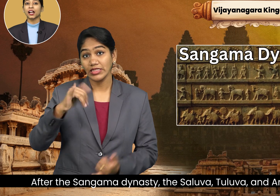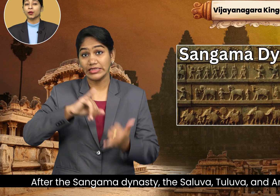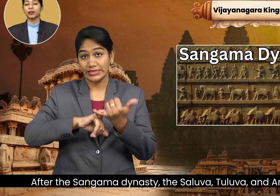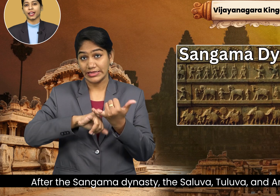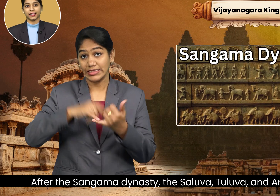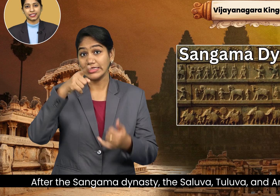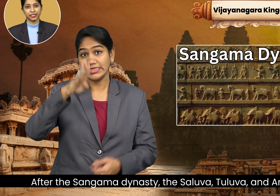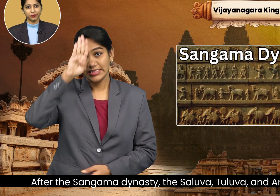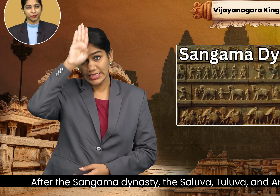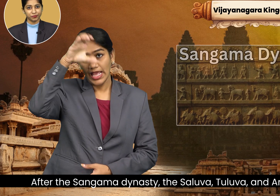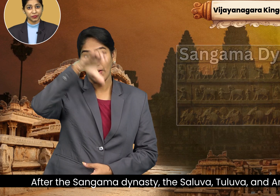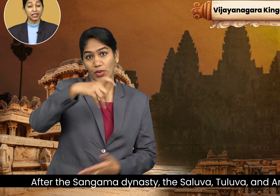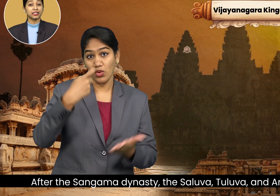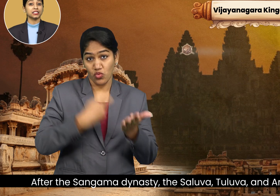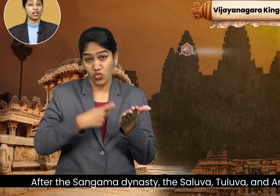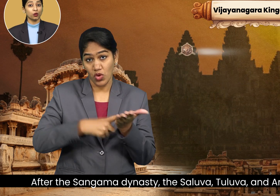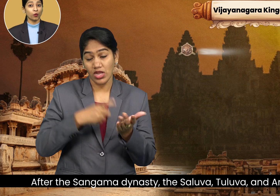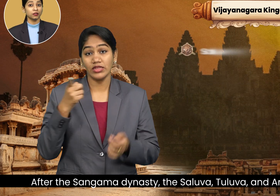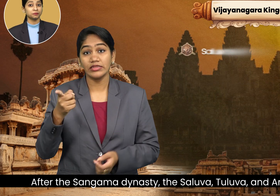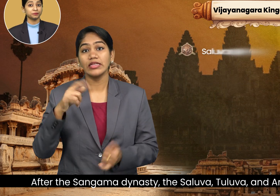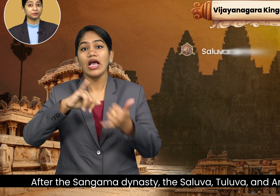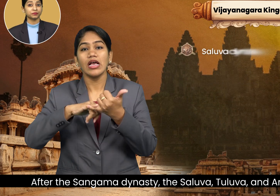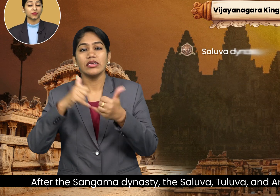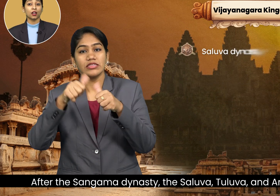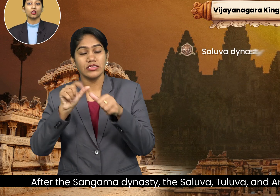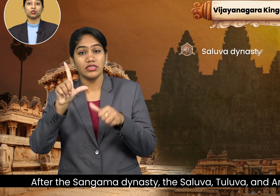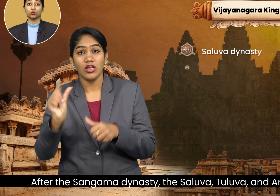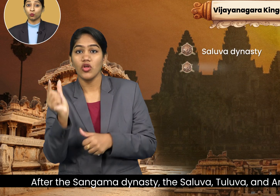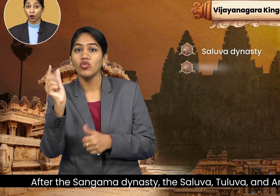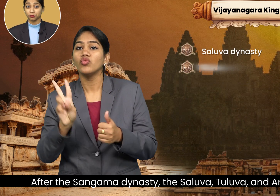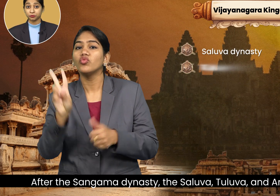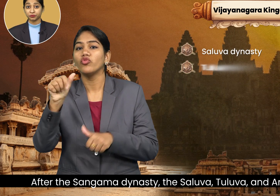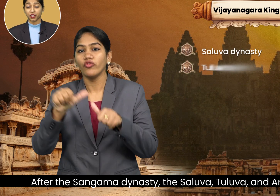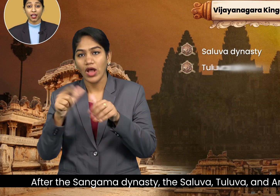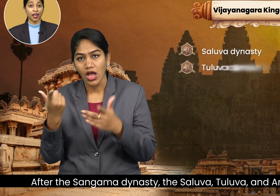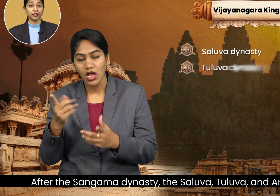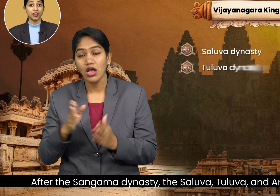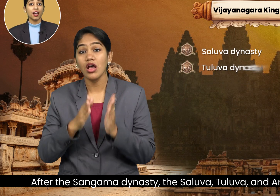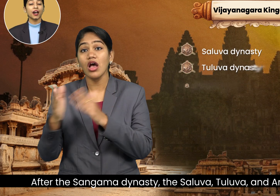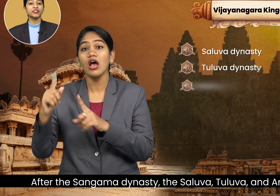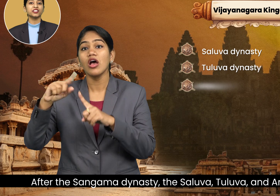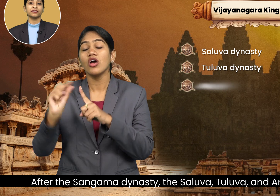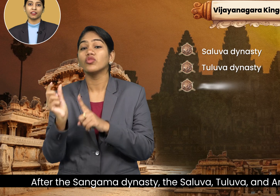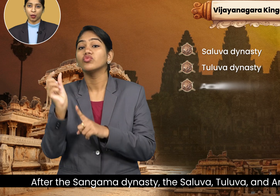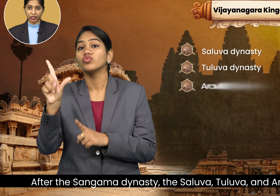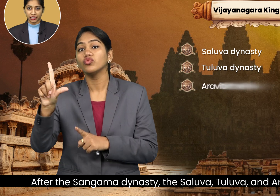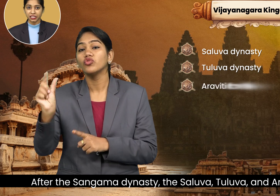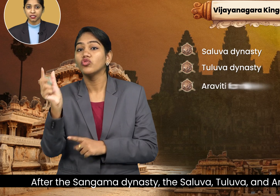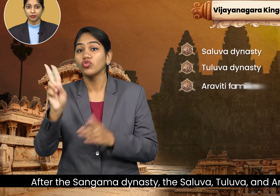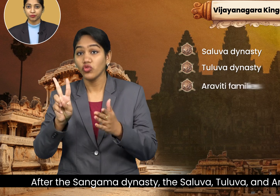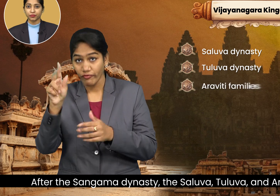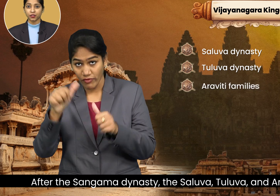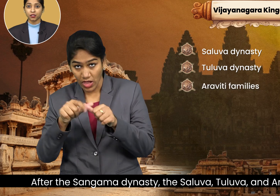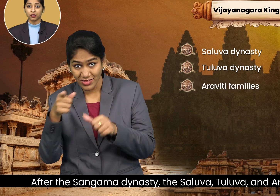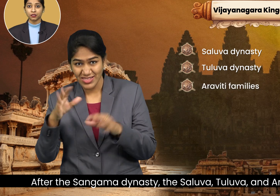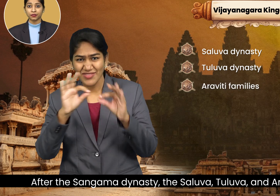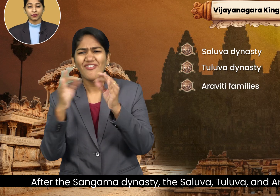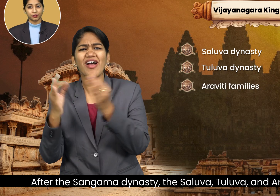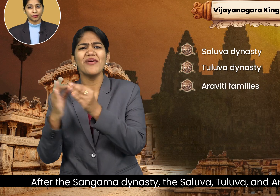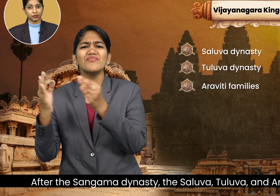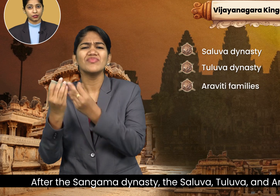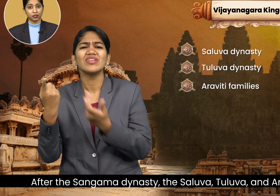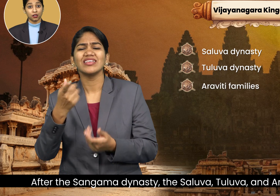After the Sangama dynasty, the Saluva, Tuluva and Aravati families